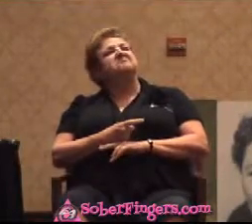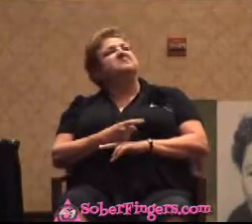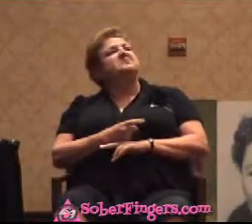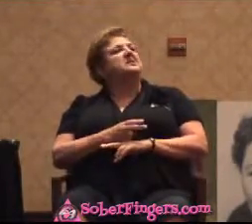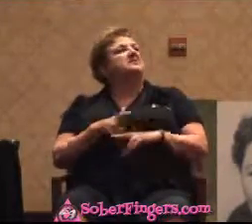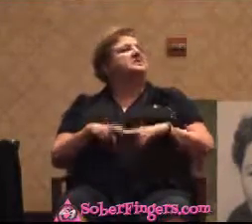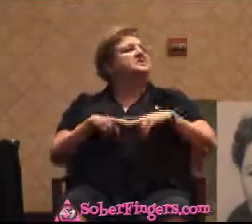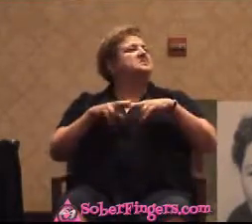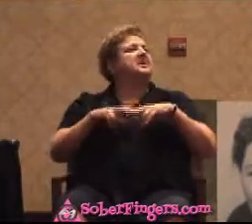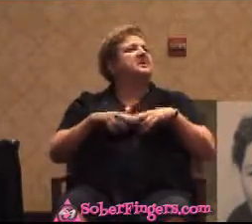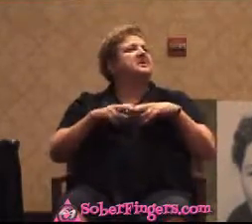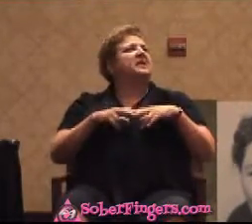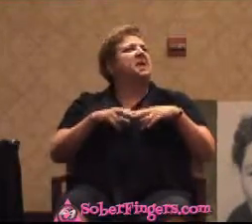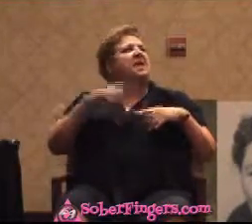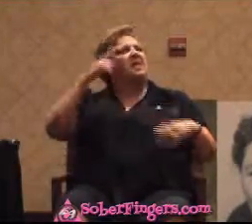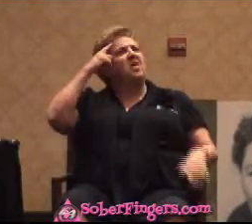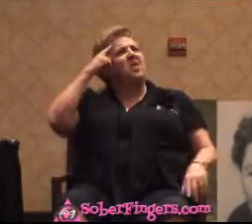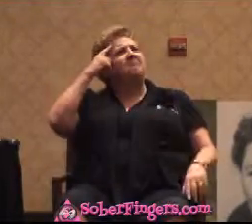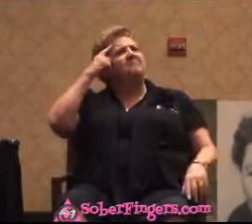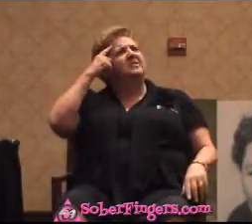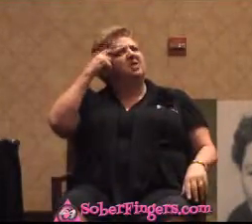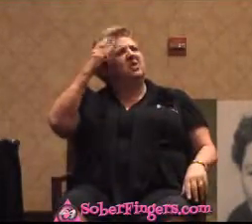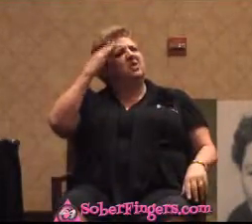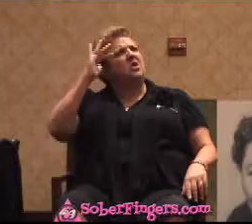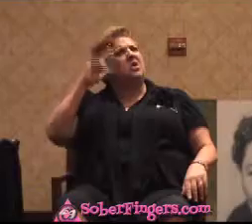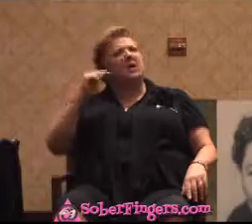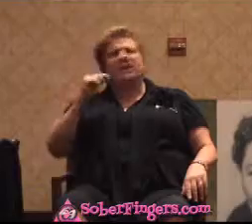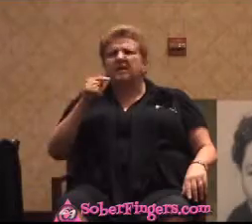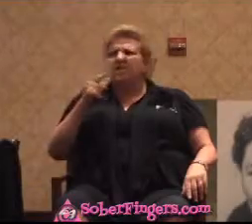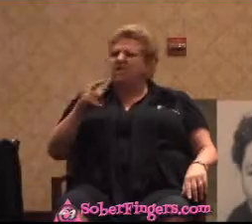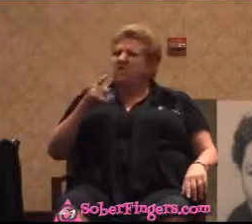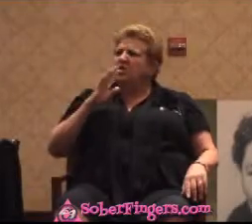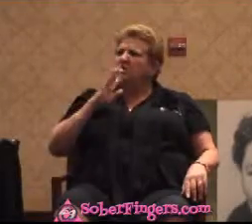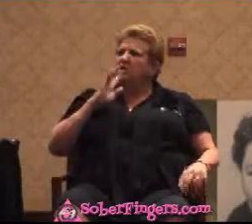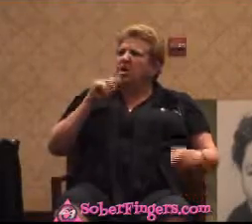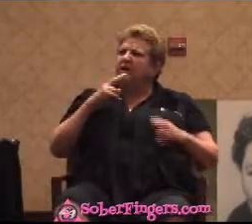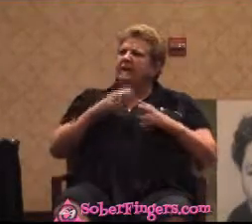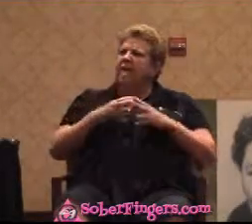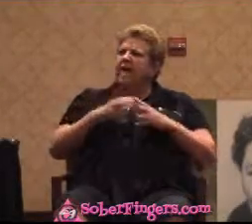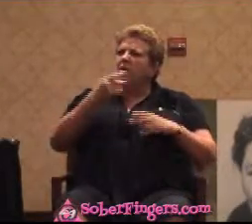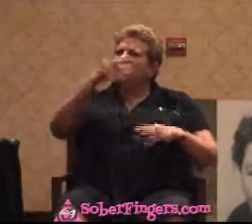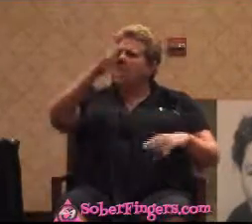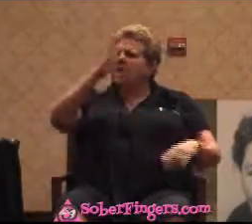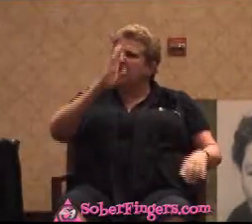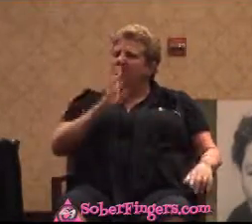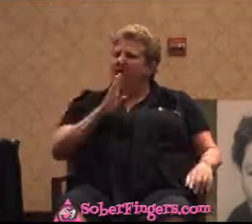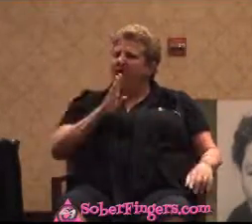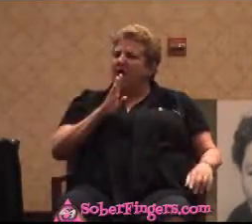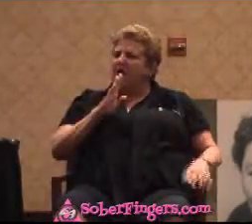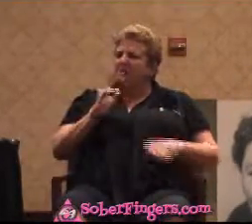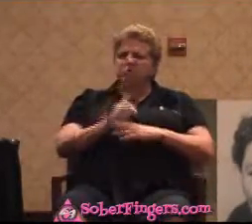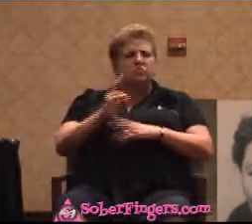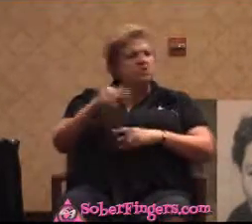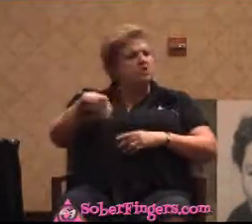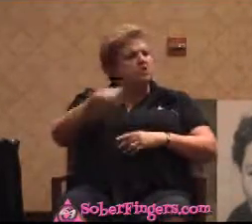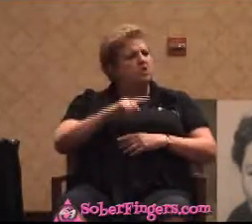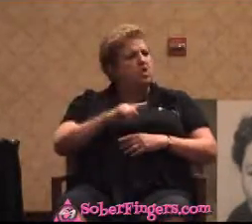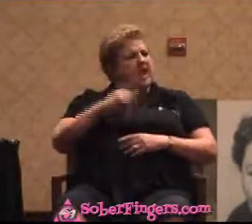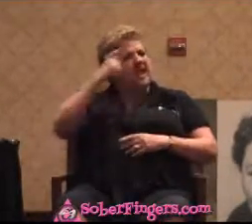thought crossed my mind, you know what? Y'all been sitting around talking about God using you for an instrument. I think God using me for an instrument too. And I think he want me to go out and find